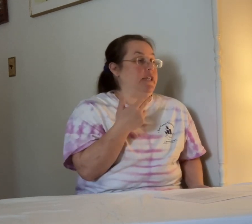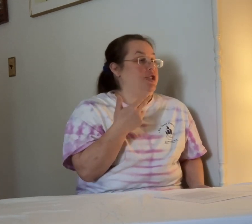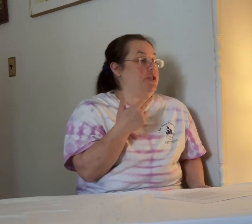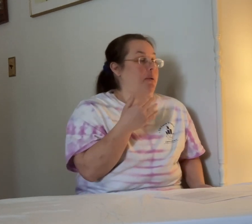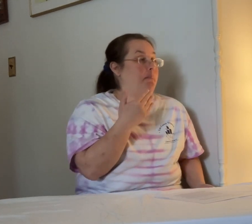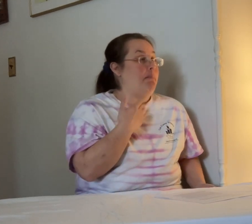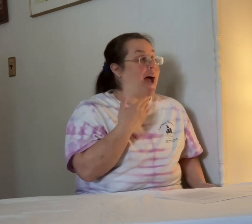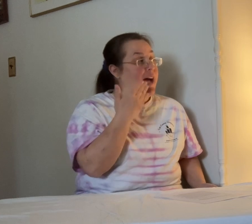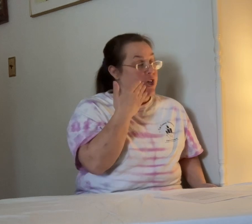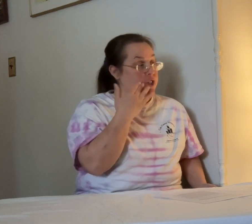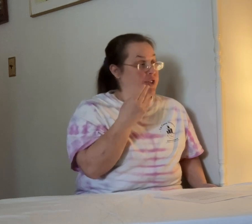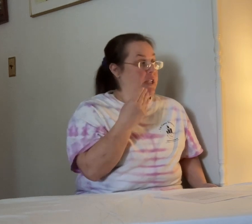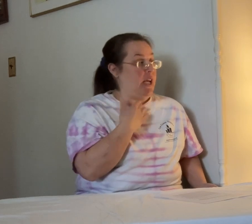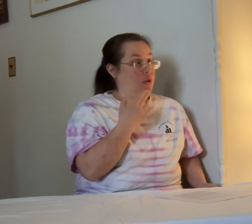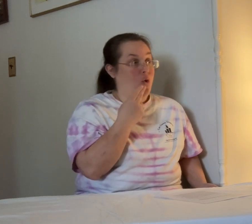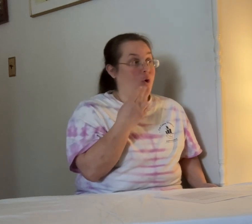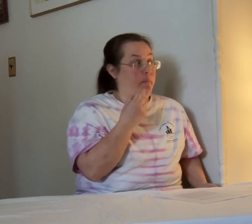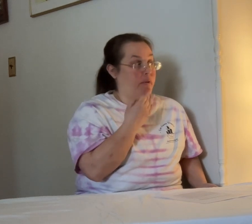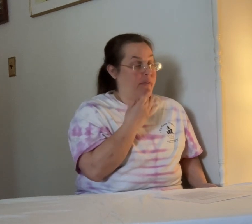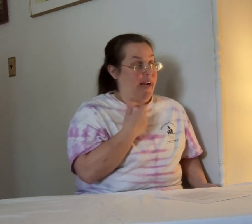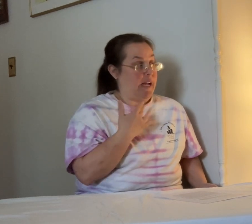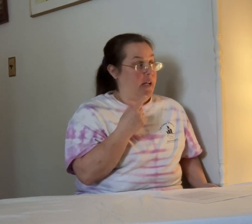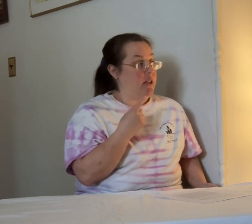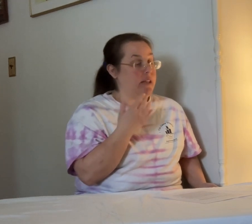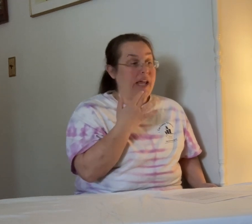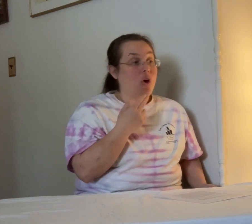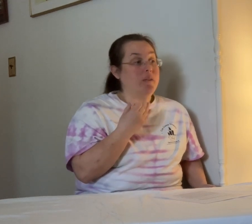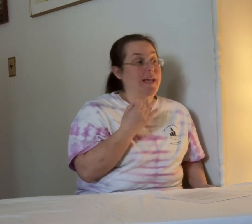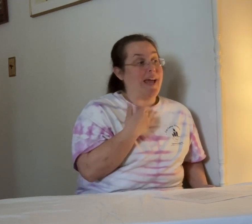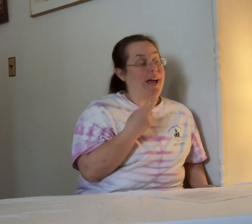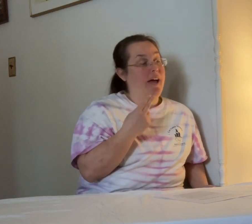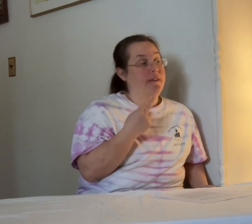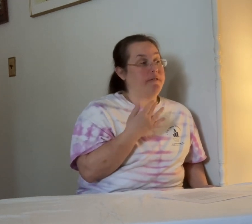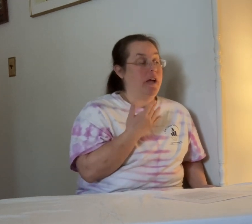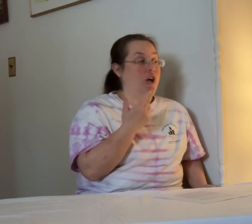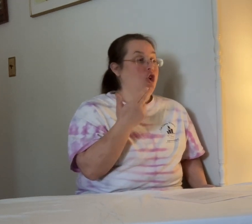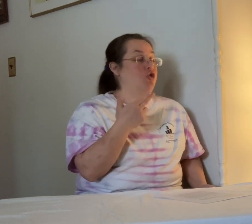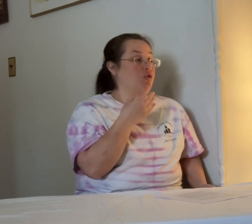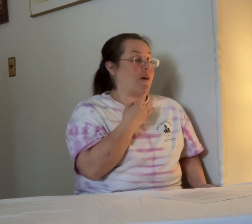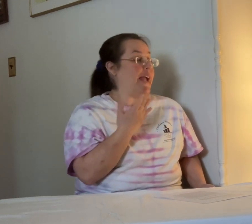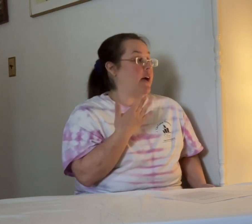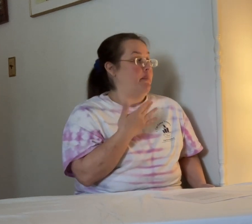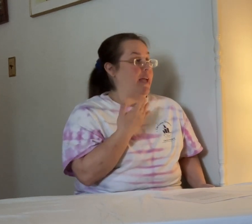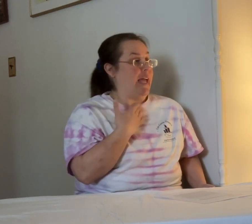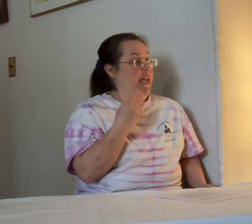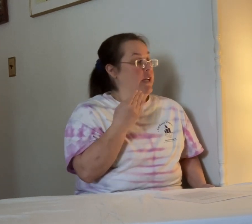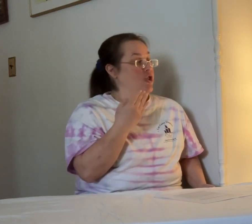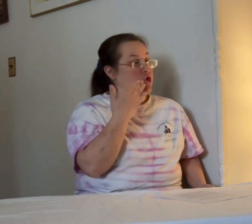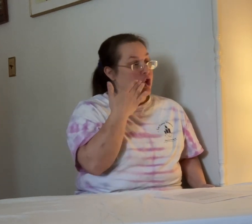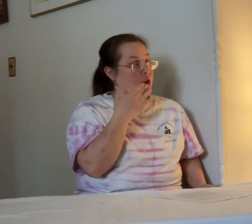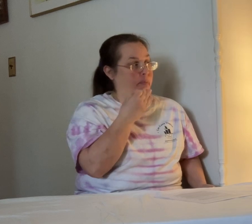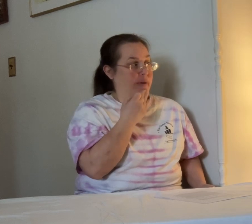Language Matters Incorporated. They only have Graham